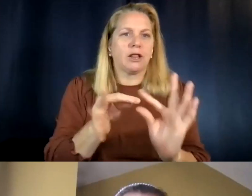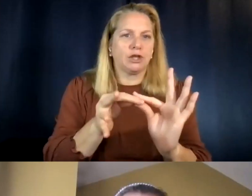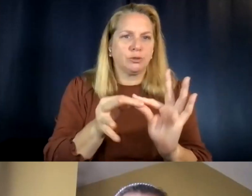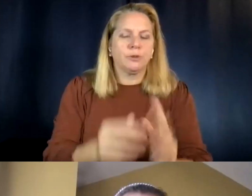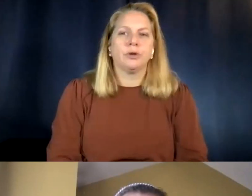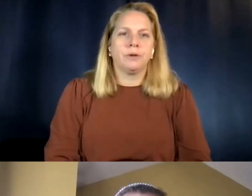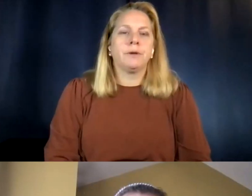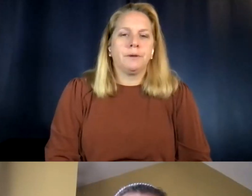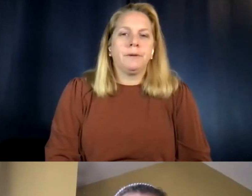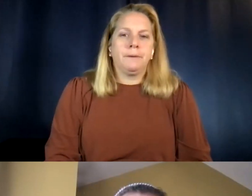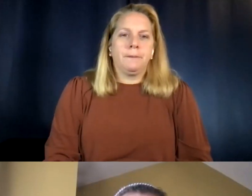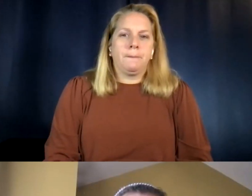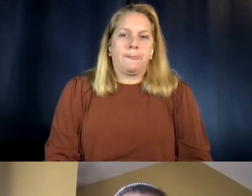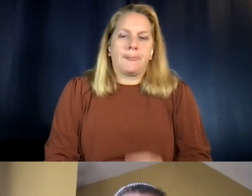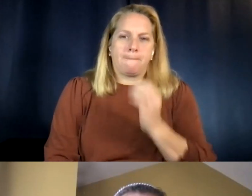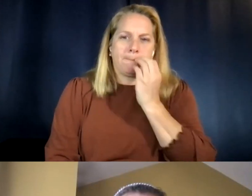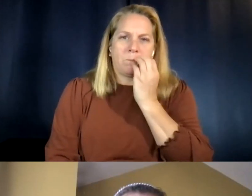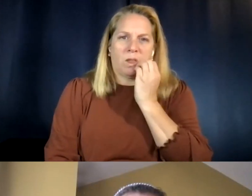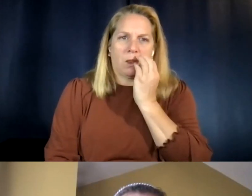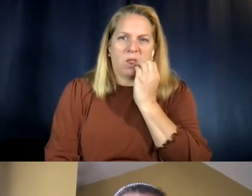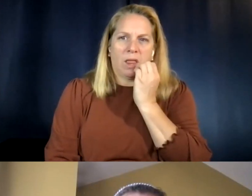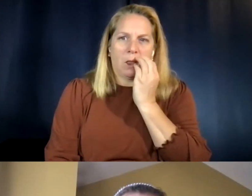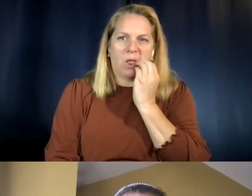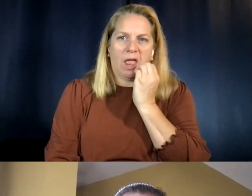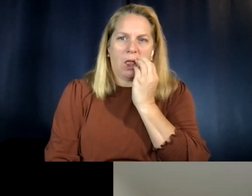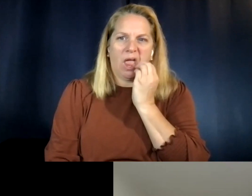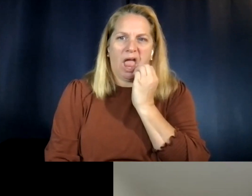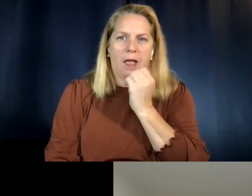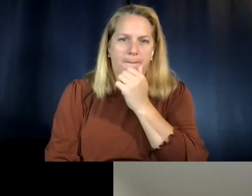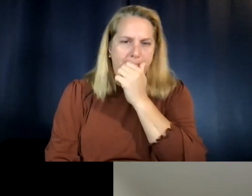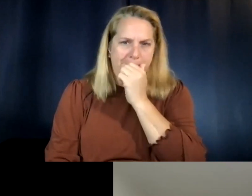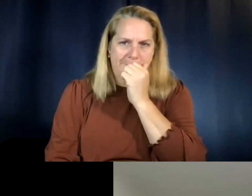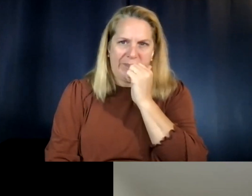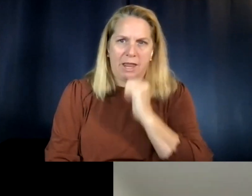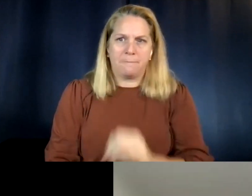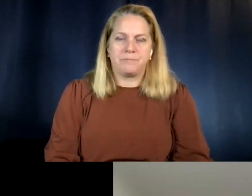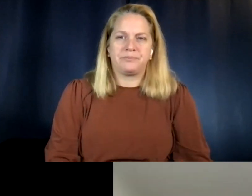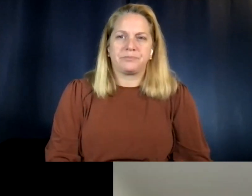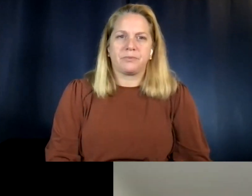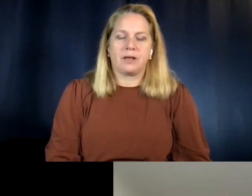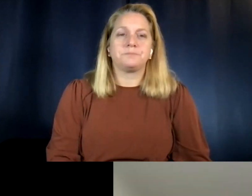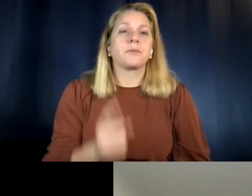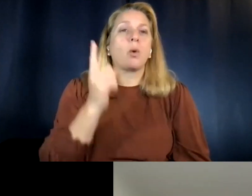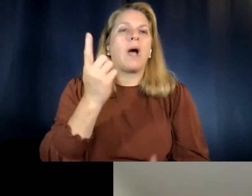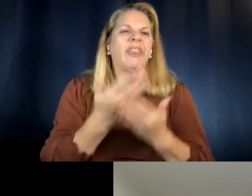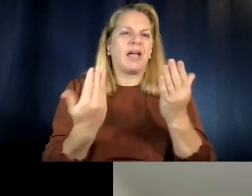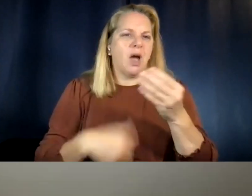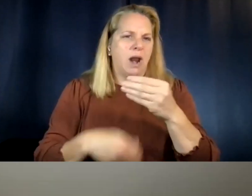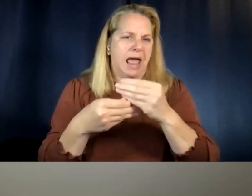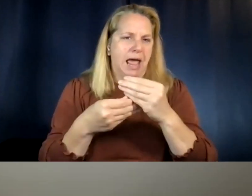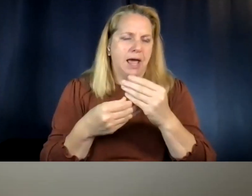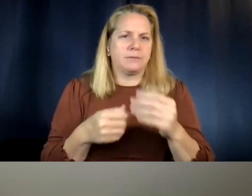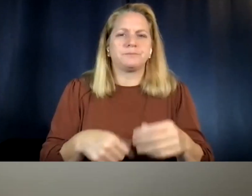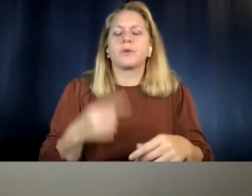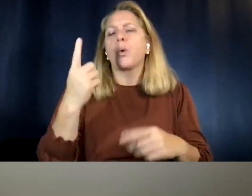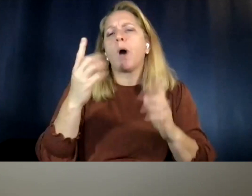All right. One thing I want to point out is all these, one person